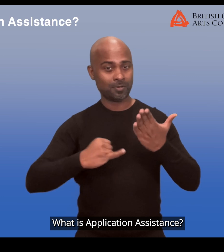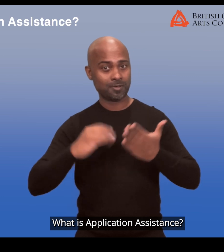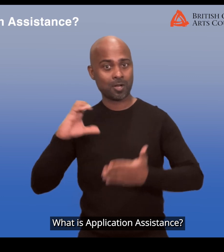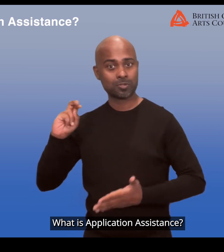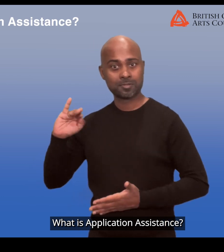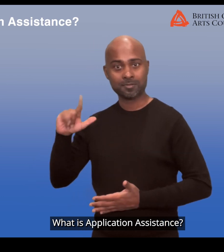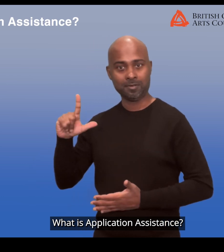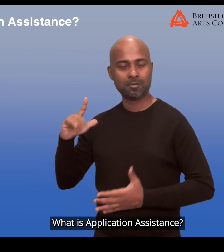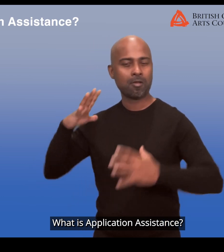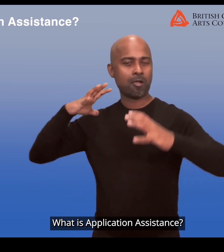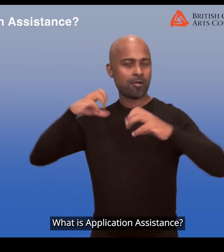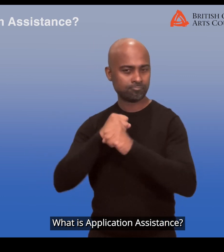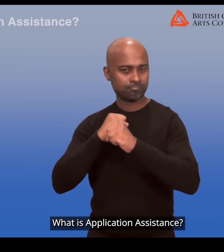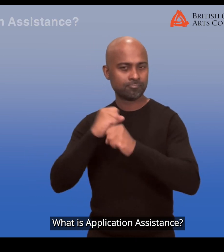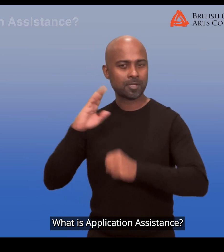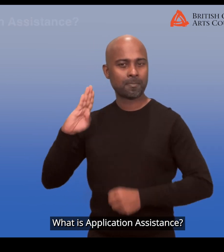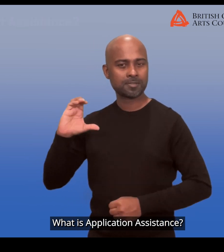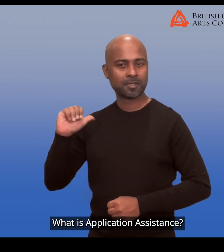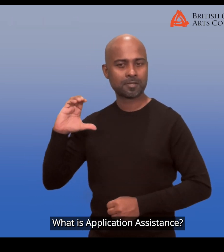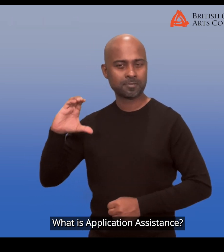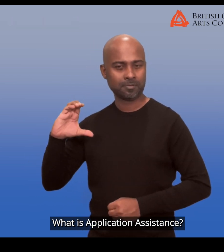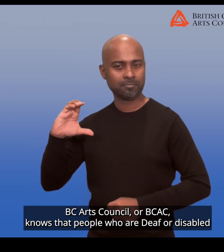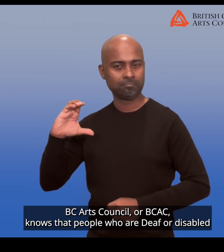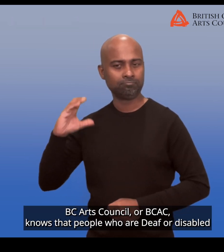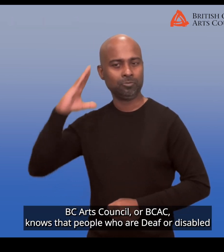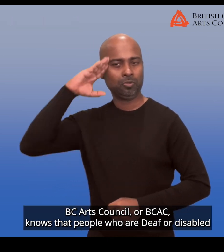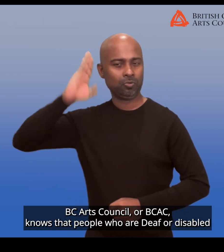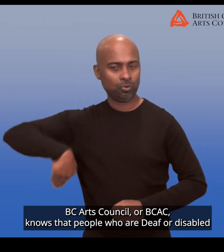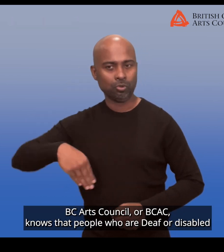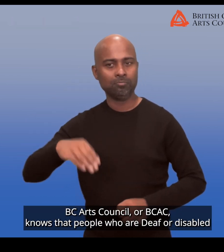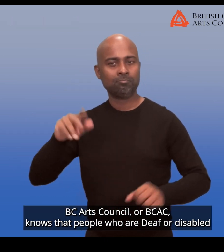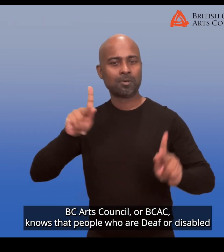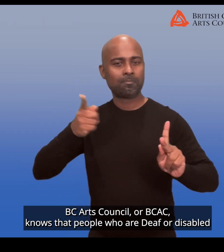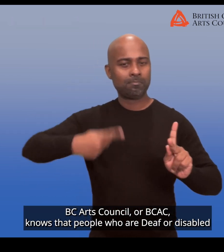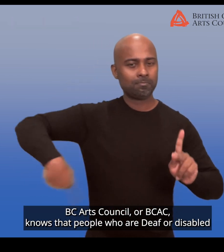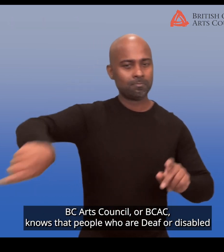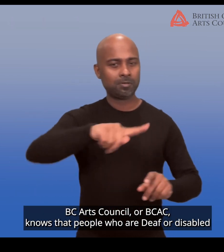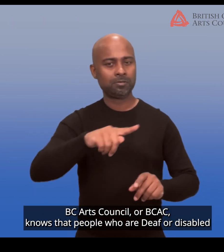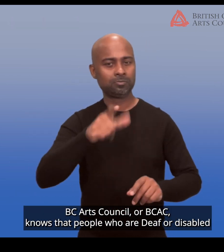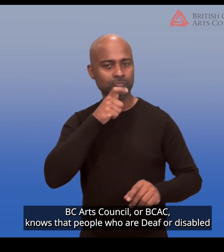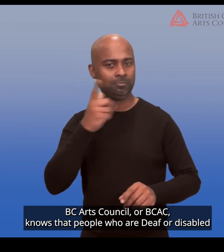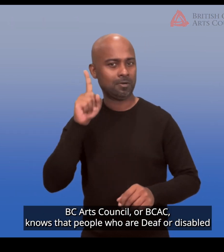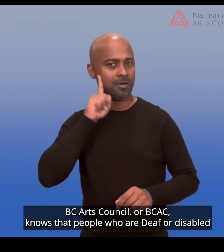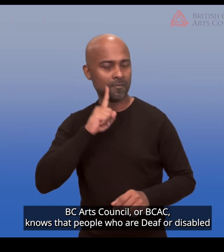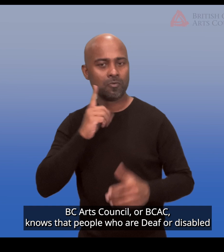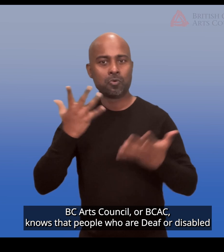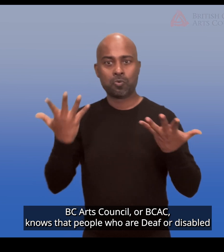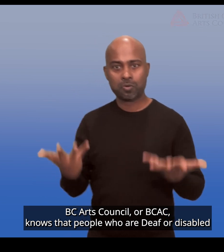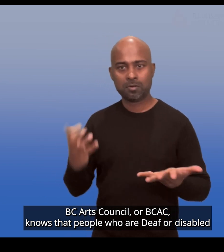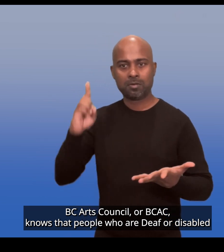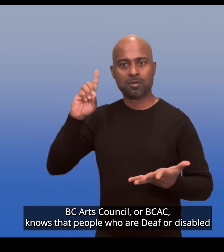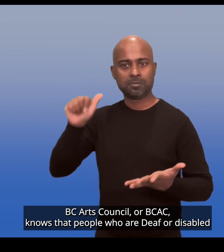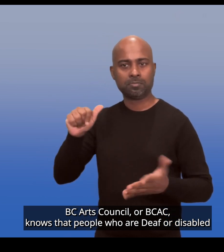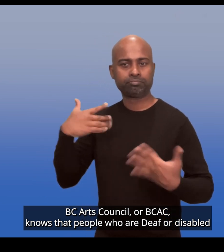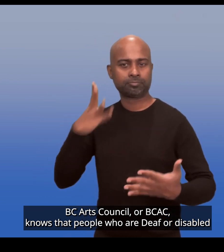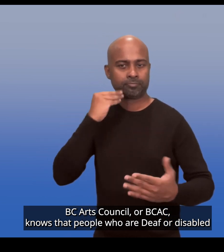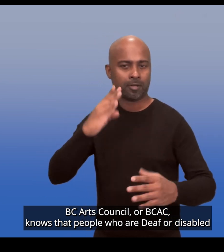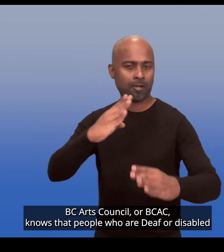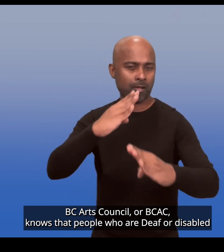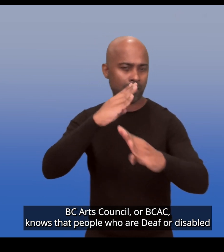What is application assistance? BC Arts Council, or BCAC, knows that people who are deaf or